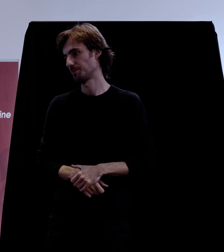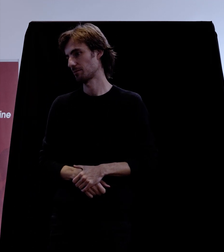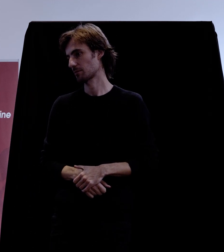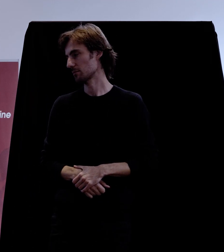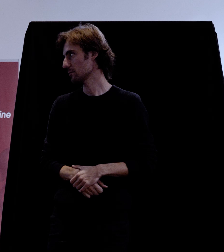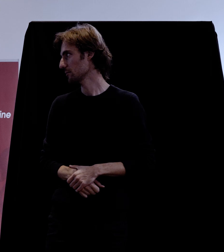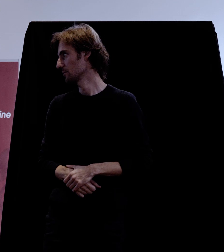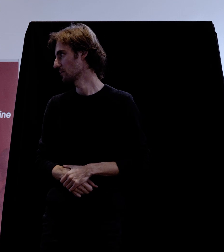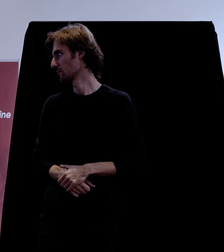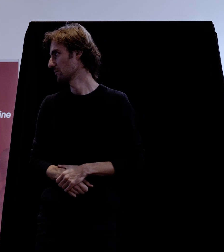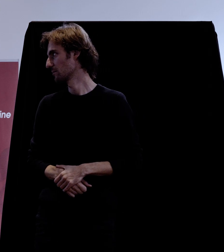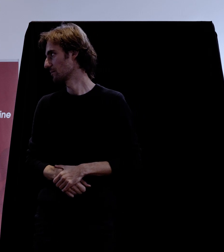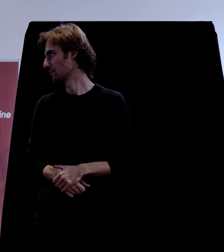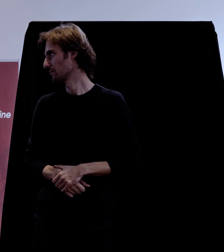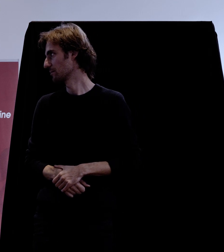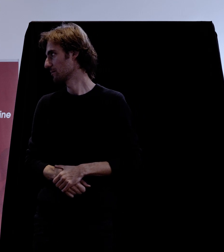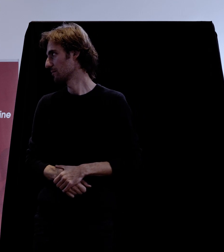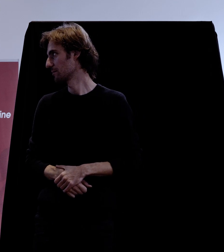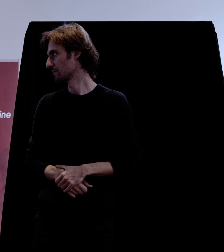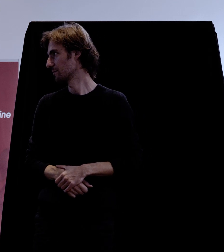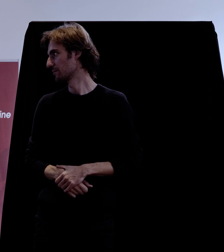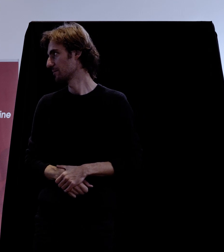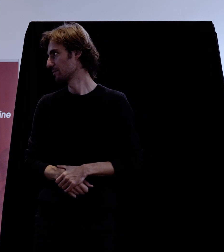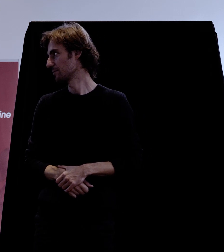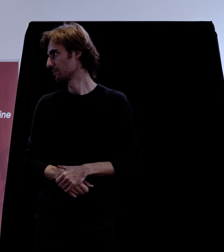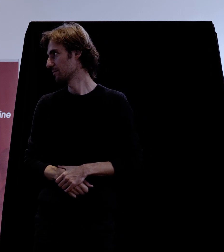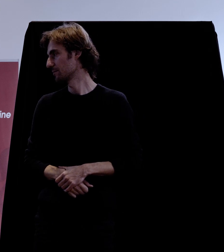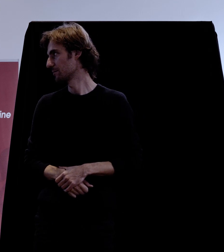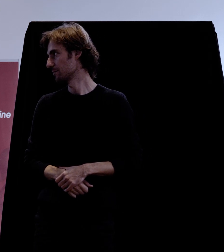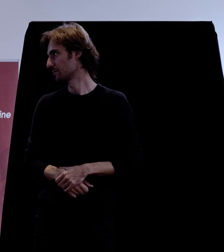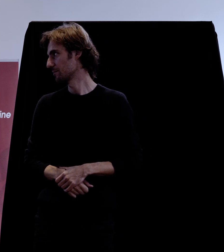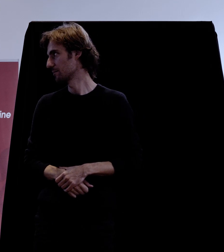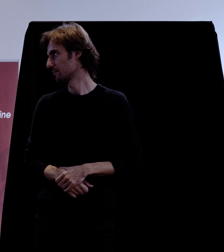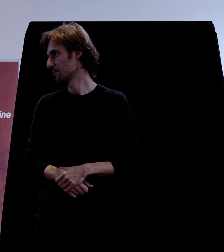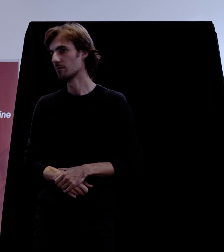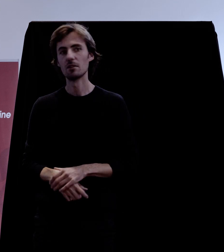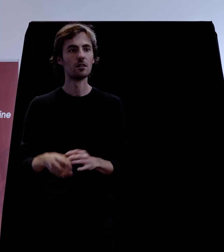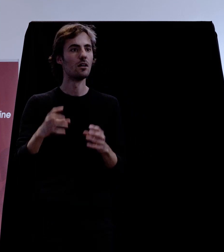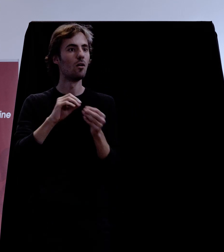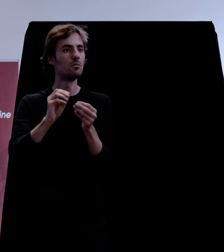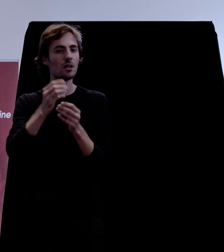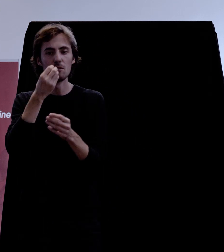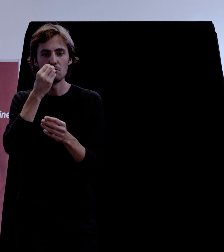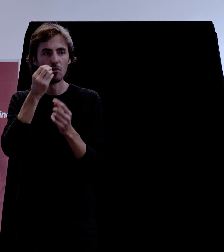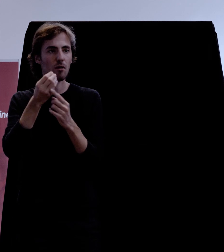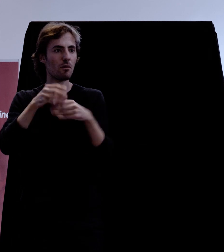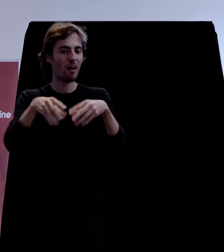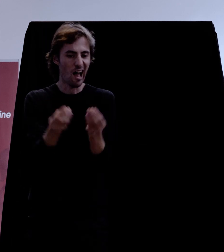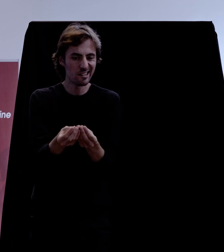So, some sawdust or something that they might ingest also. They often die from complications of